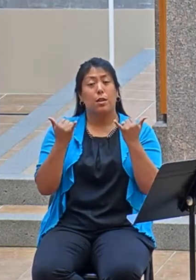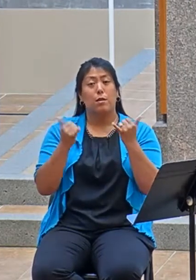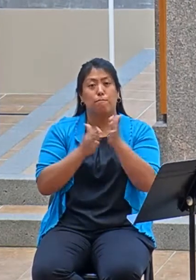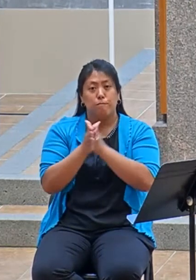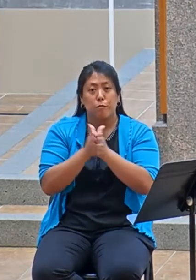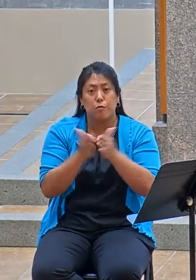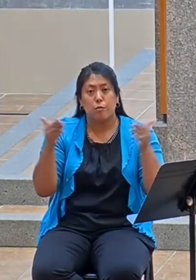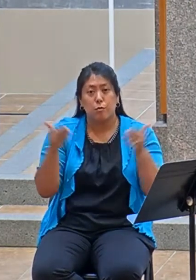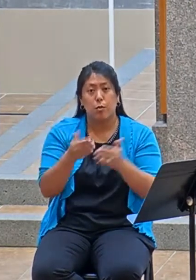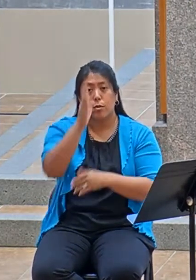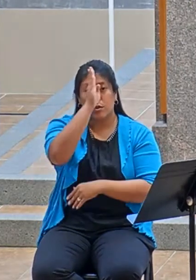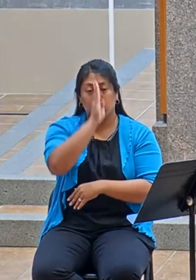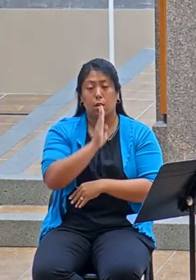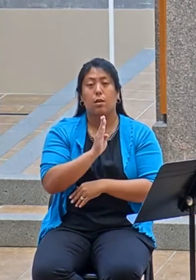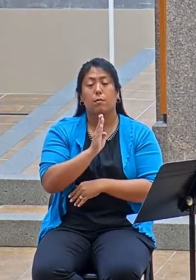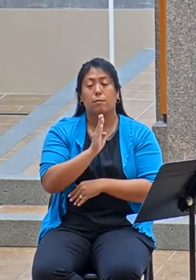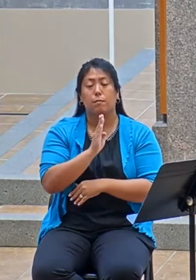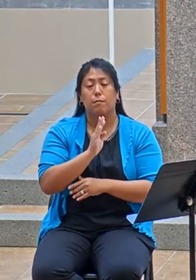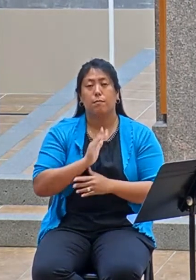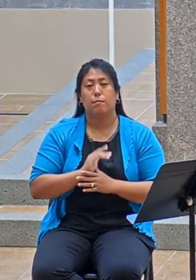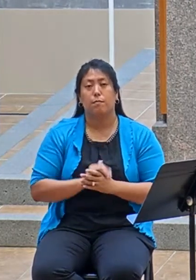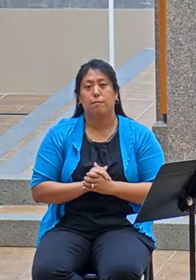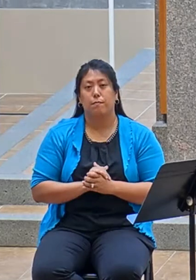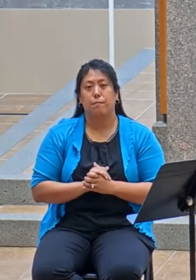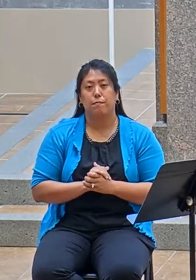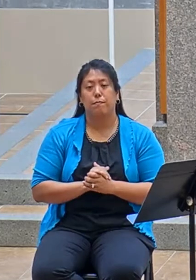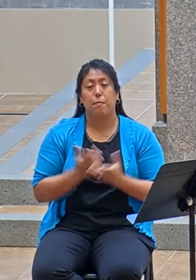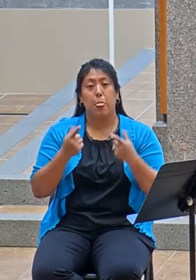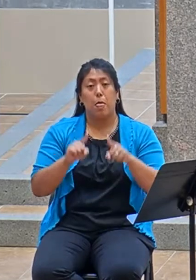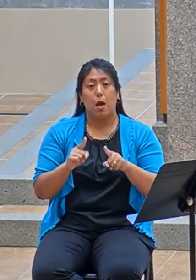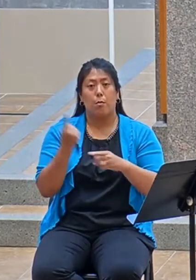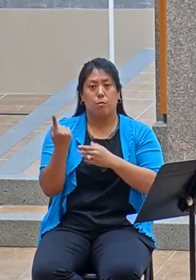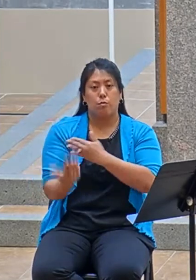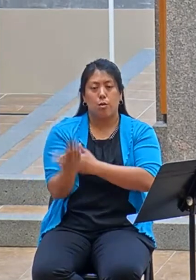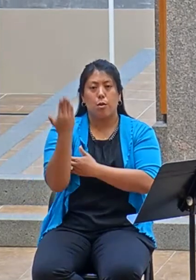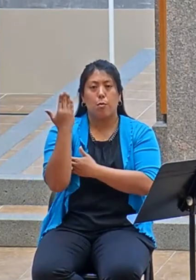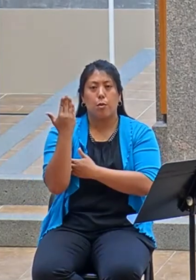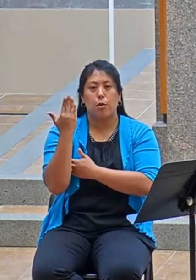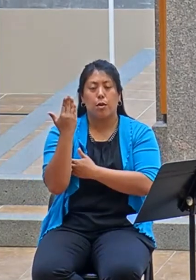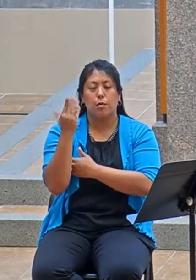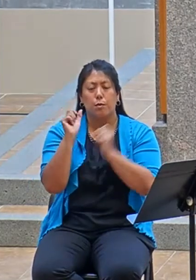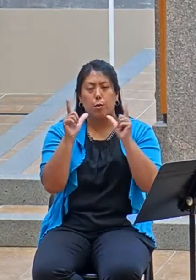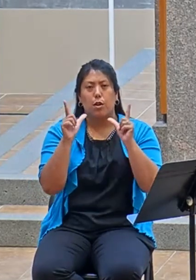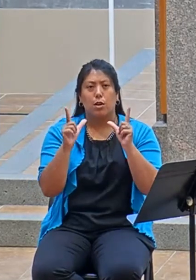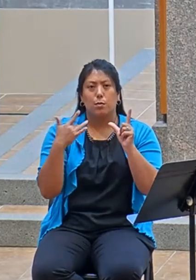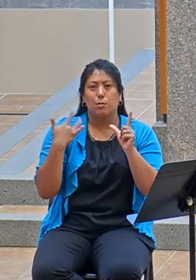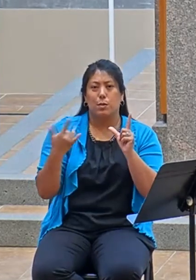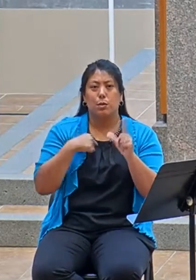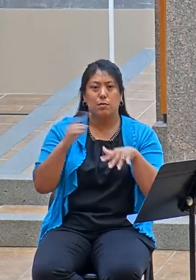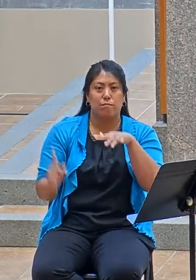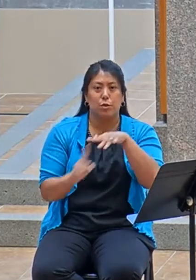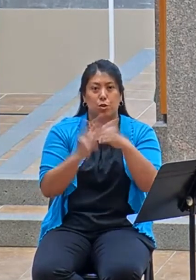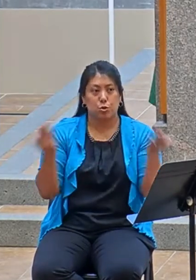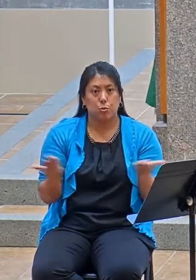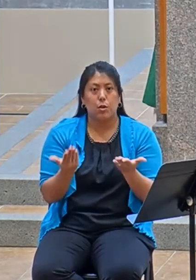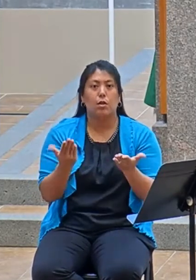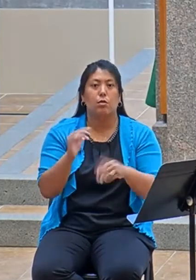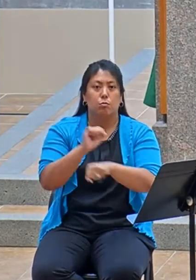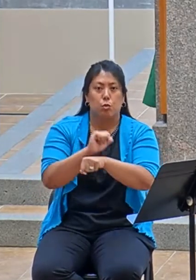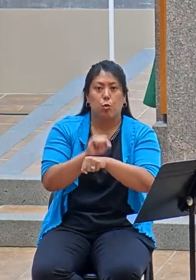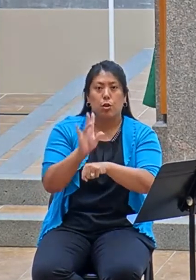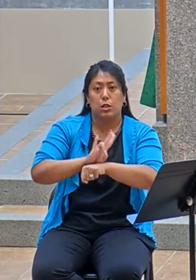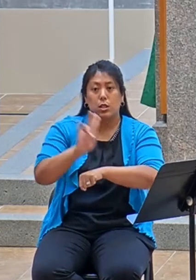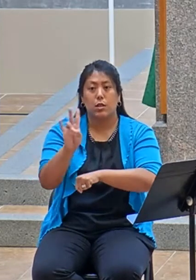to focus on God. So the other morning I get up, I usually get to work here around 7. I get up and